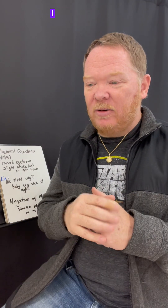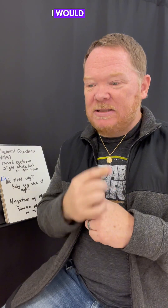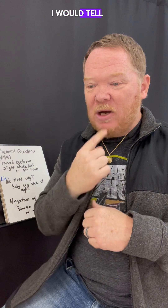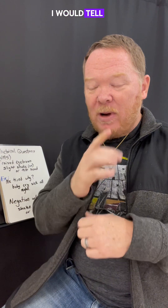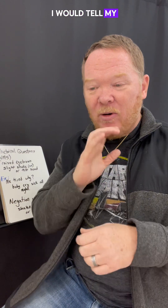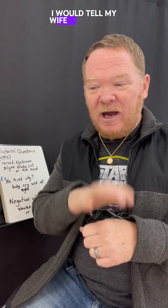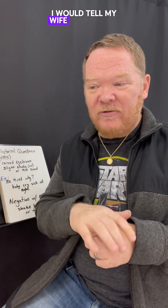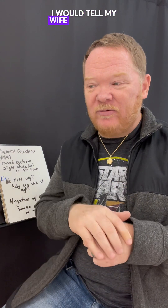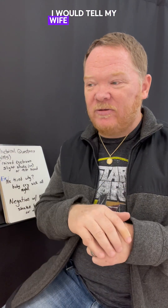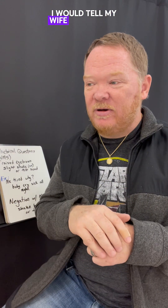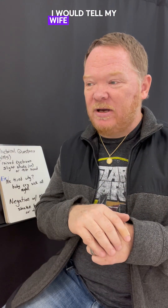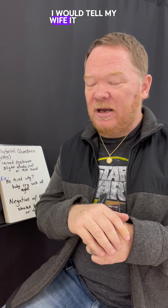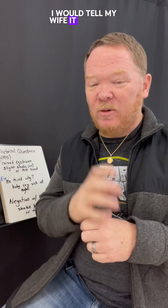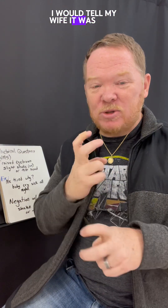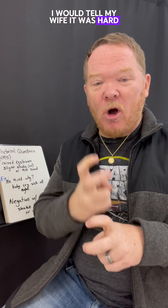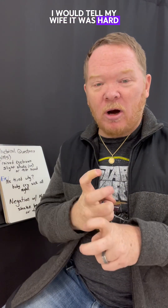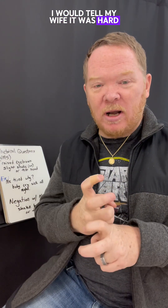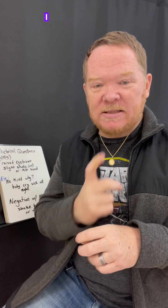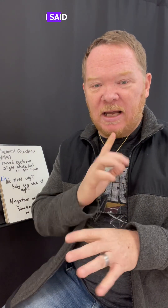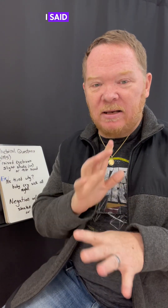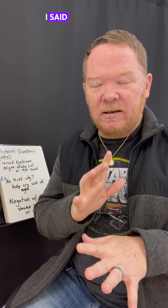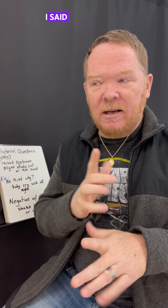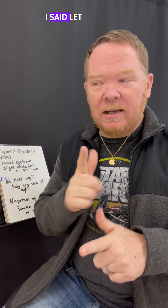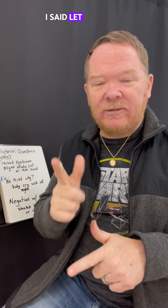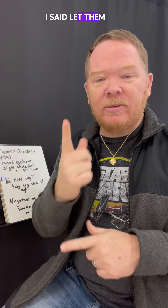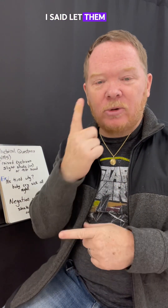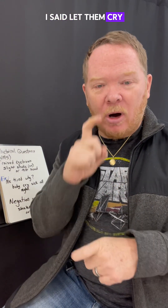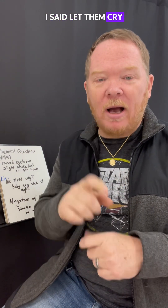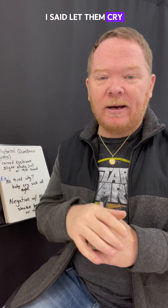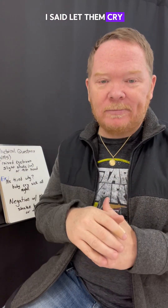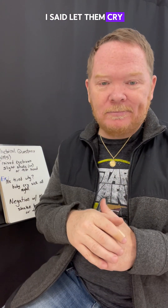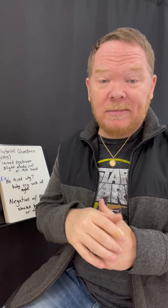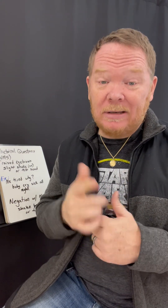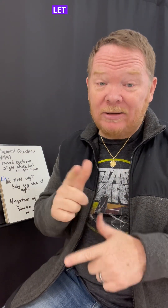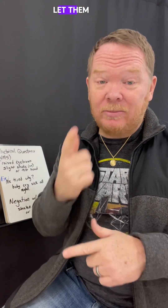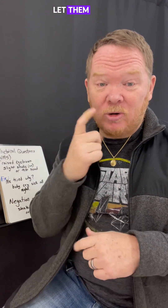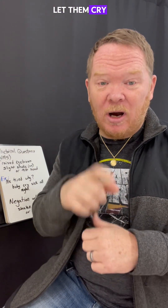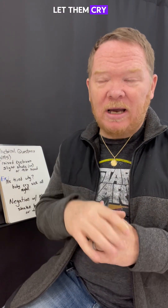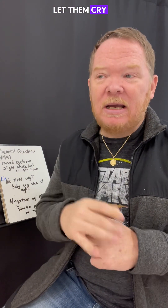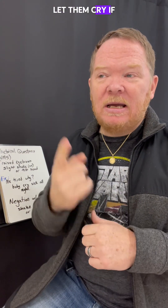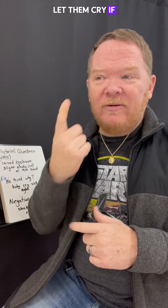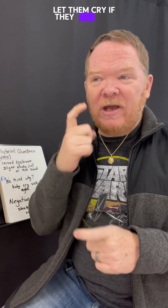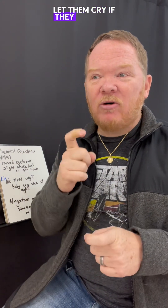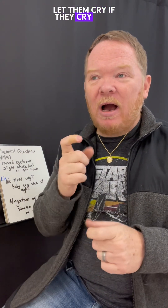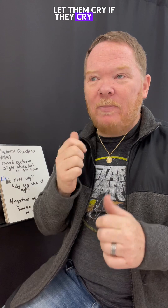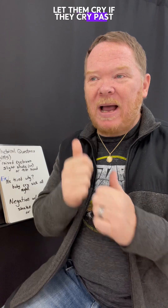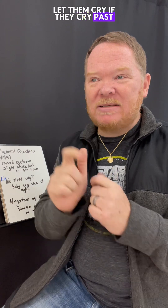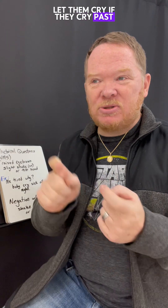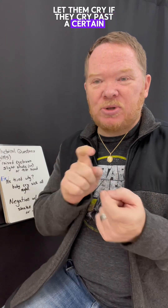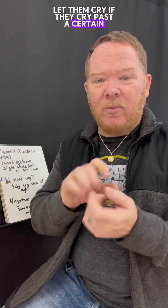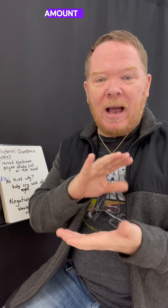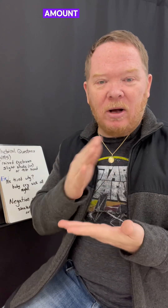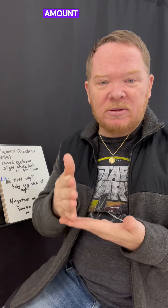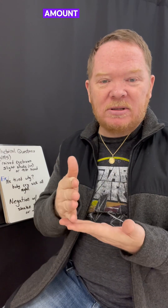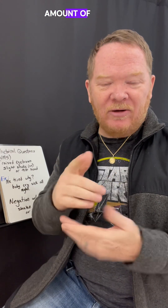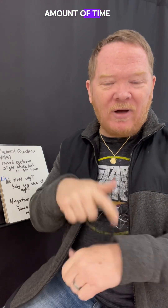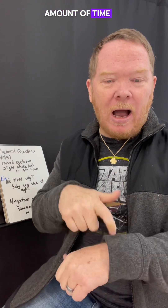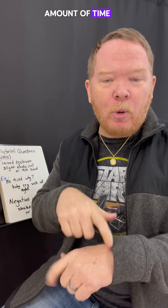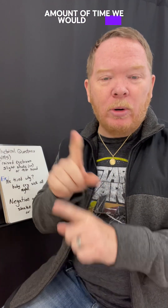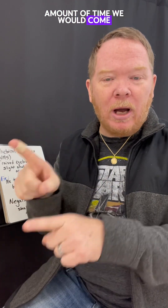tell my wife, and it was hard, I said, let them cry. Let them cry. If they cry past a certain amount of time, we